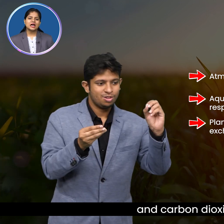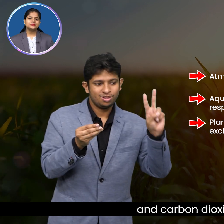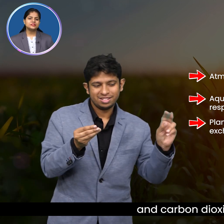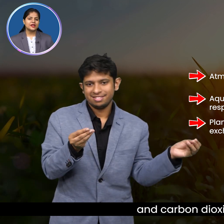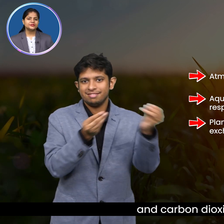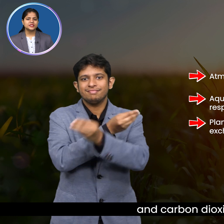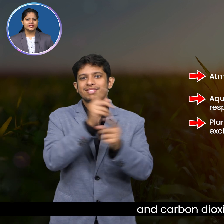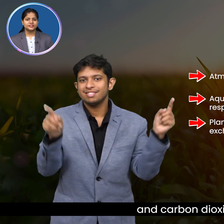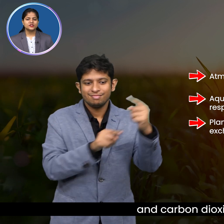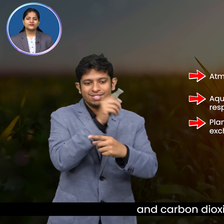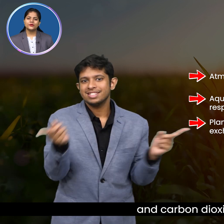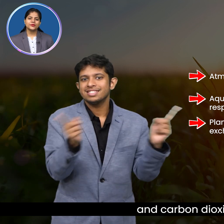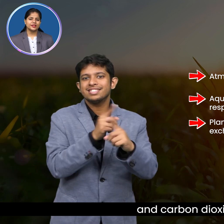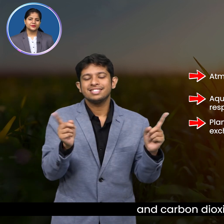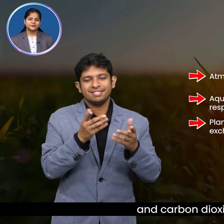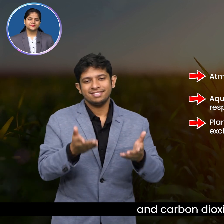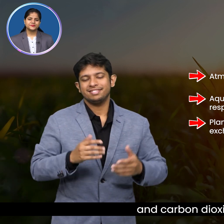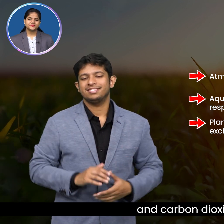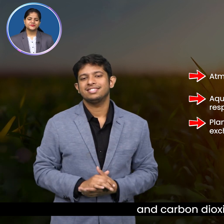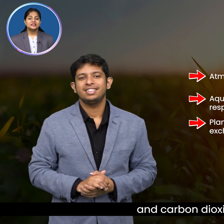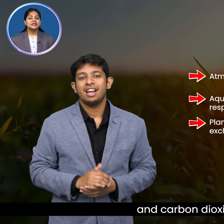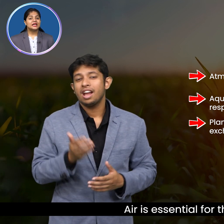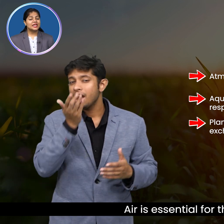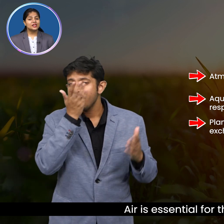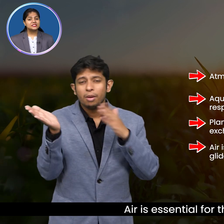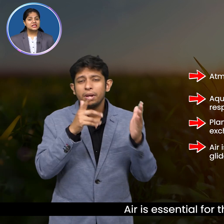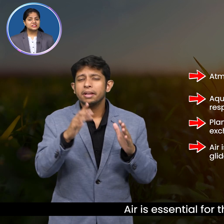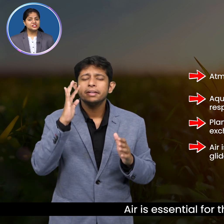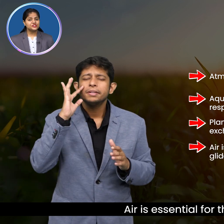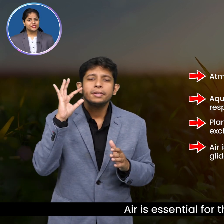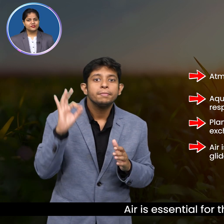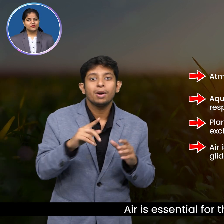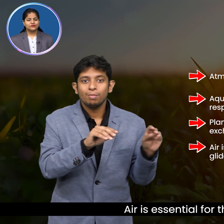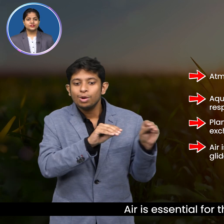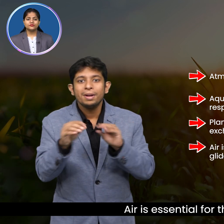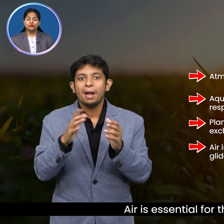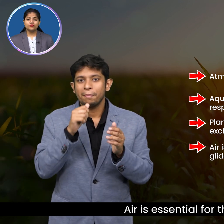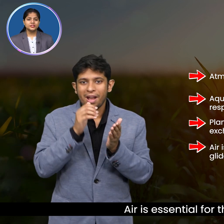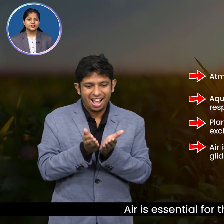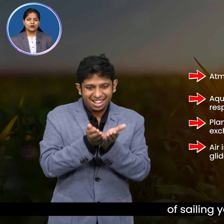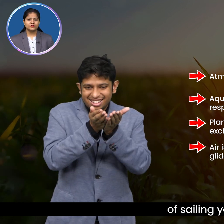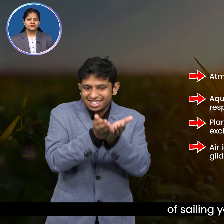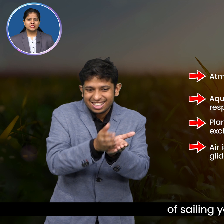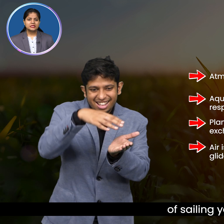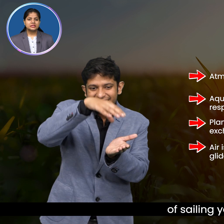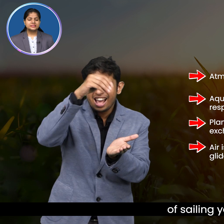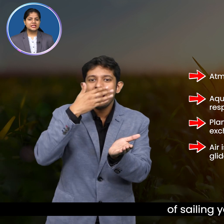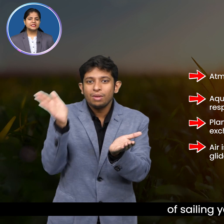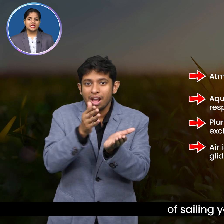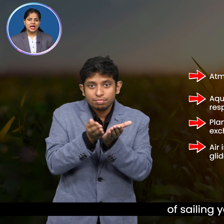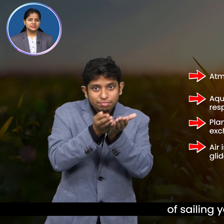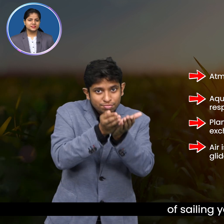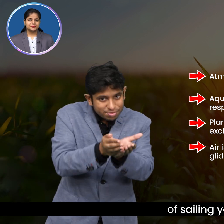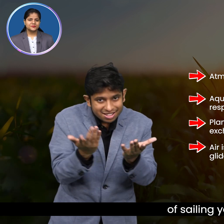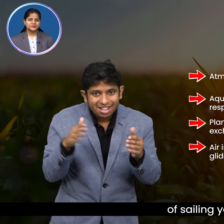and carbon dioxide from air. Air is essential for the movement of